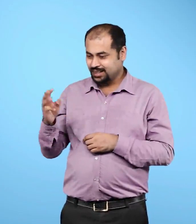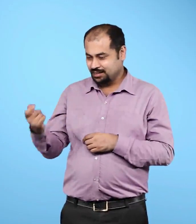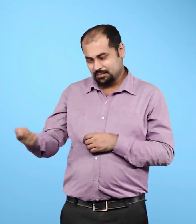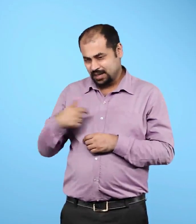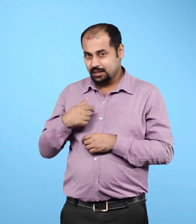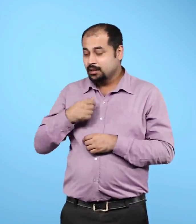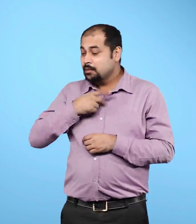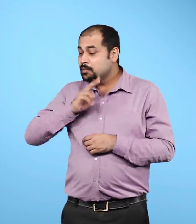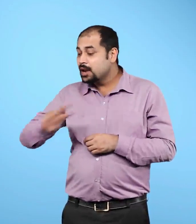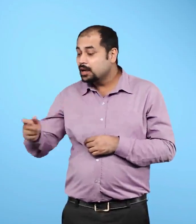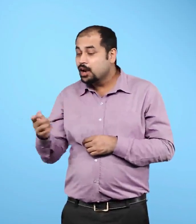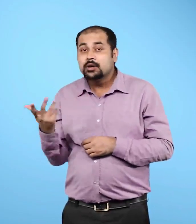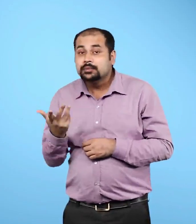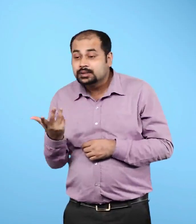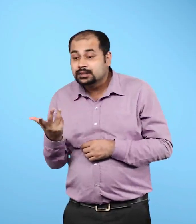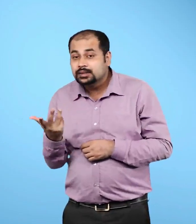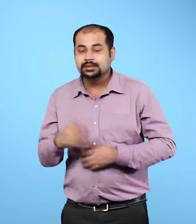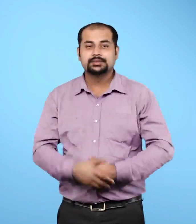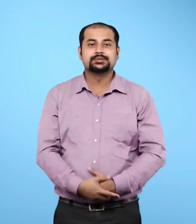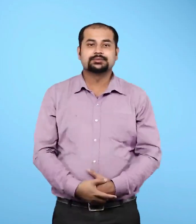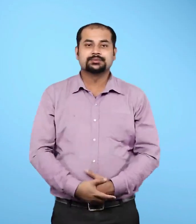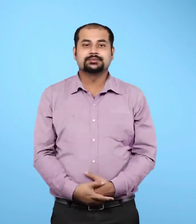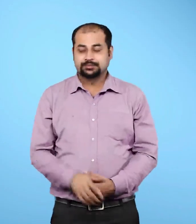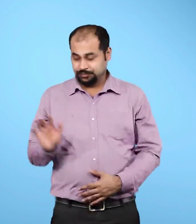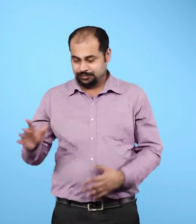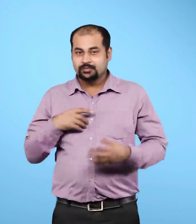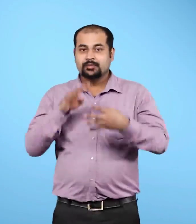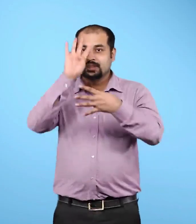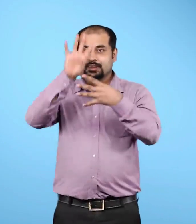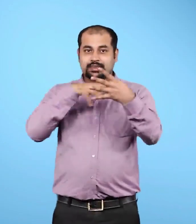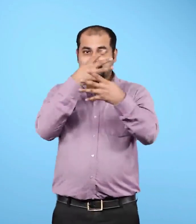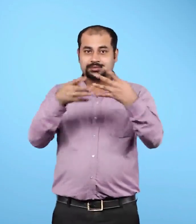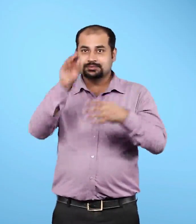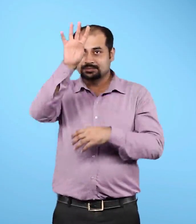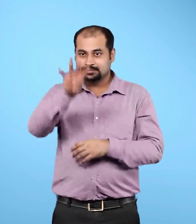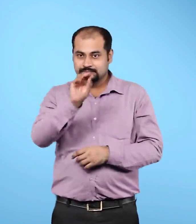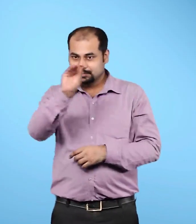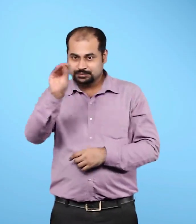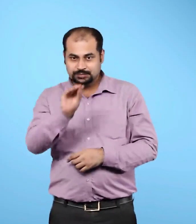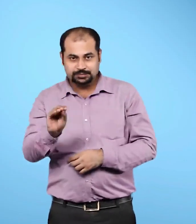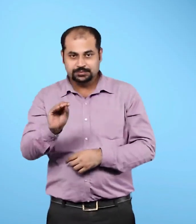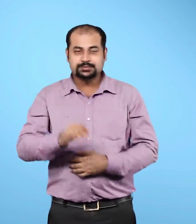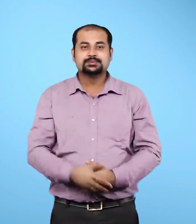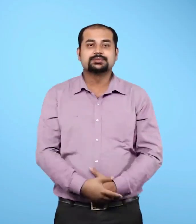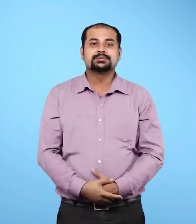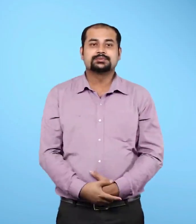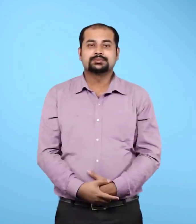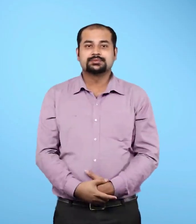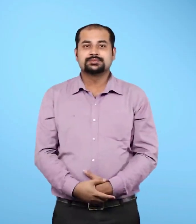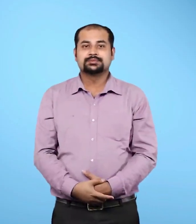out how much money you get back. The table reads, row 1, column 1,